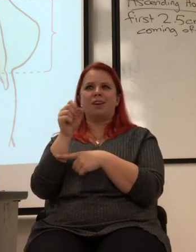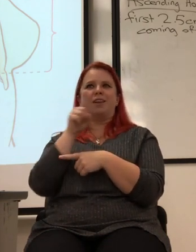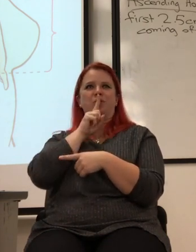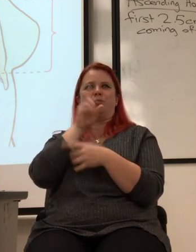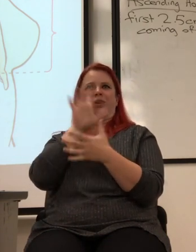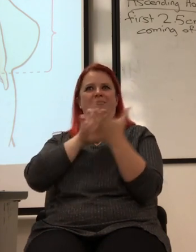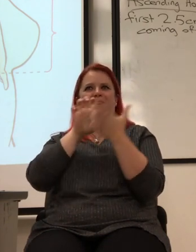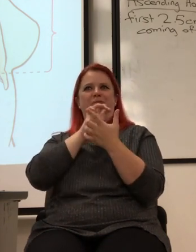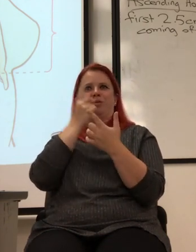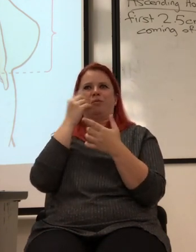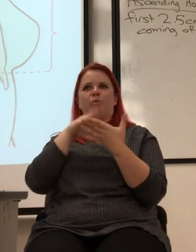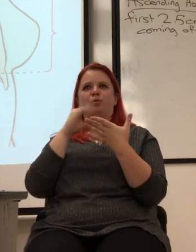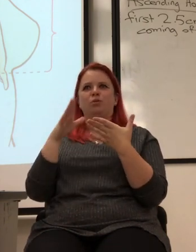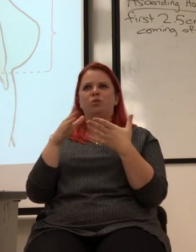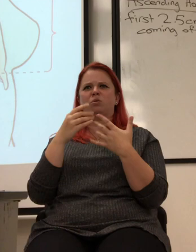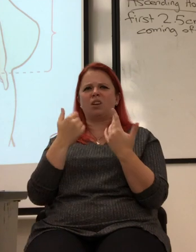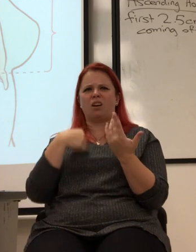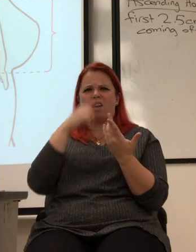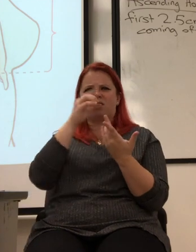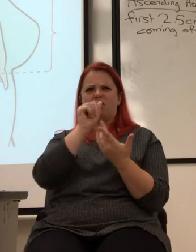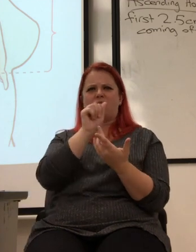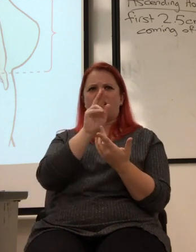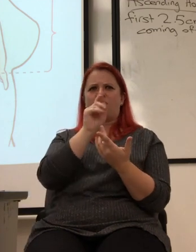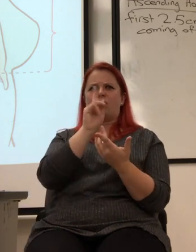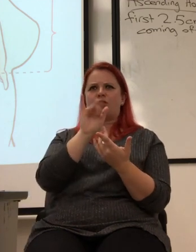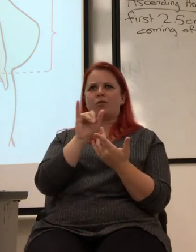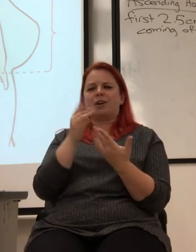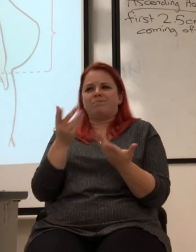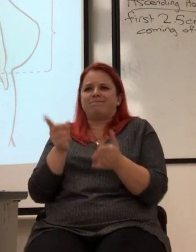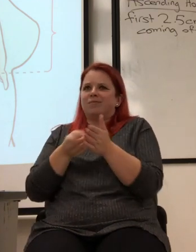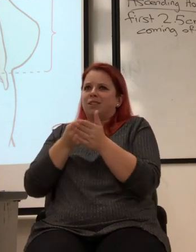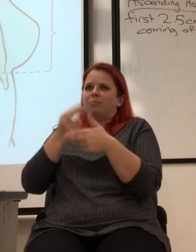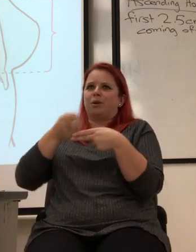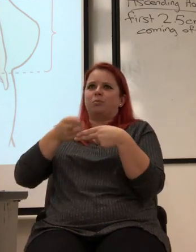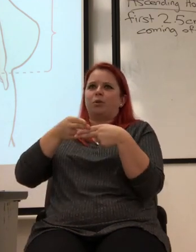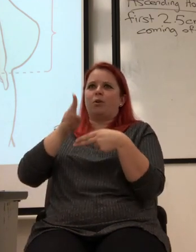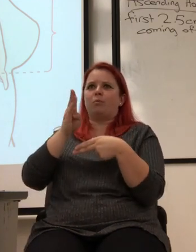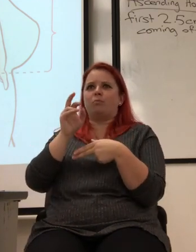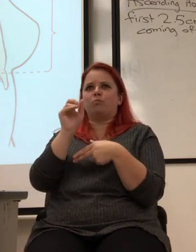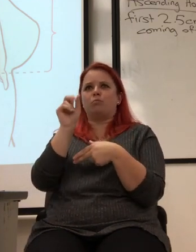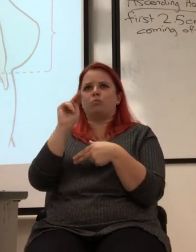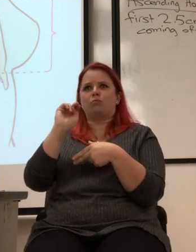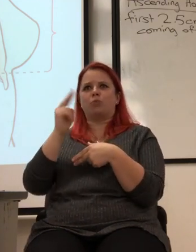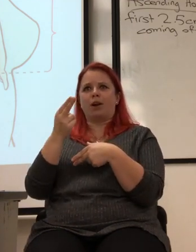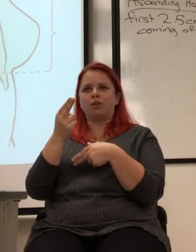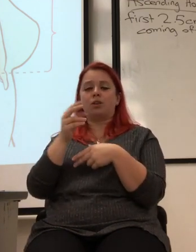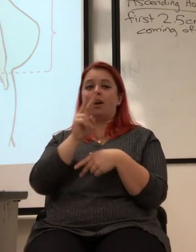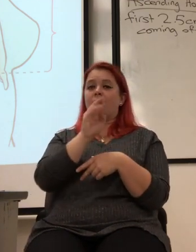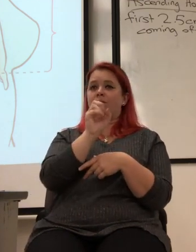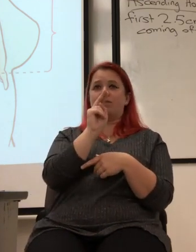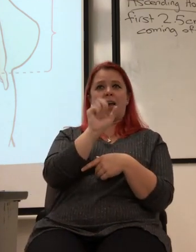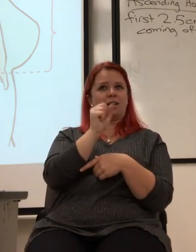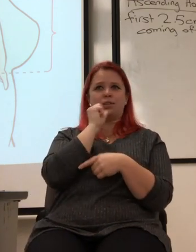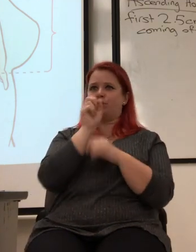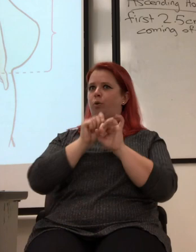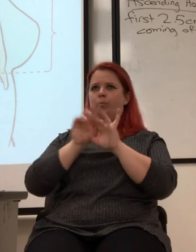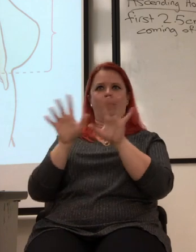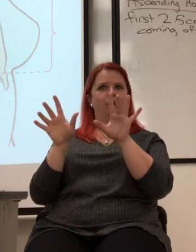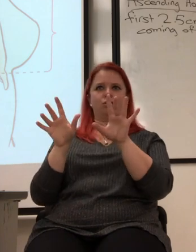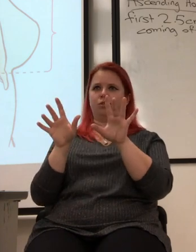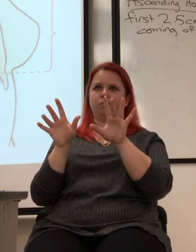was an artery. Well, sometimes they call it branches. Now for veins, veins don't branch. Okay, so don't call veins